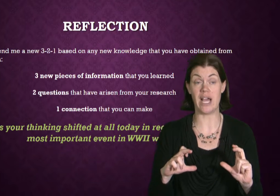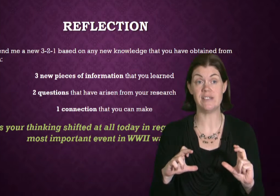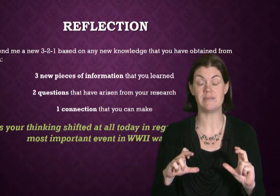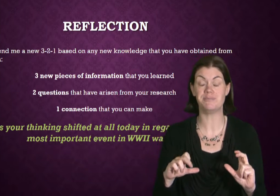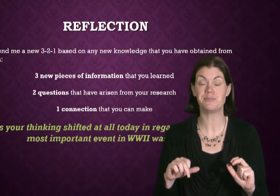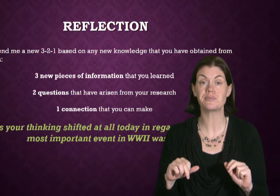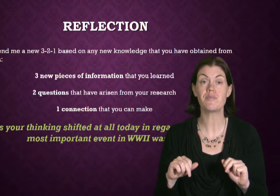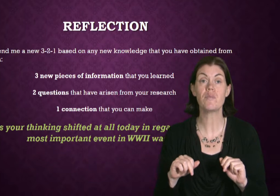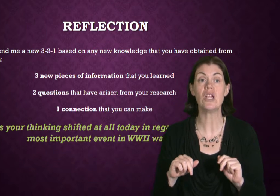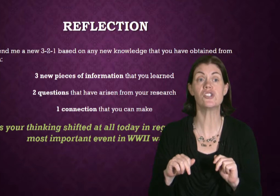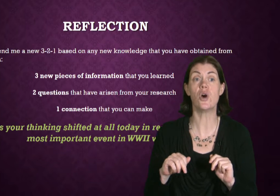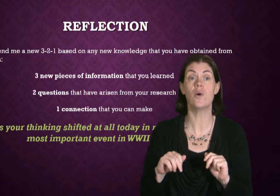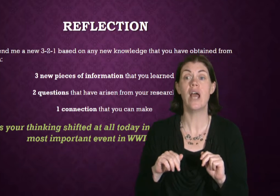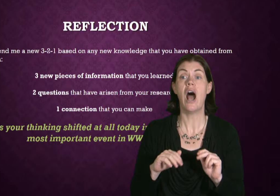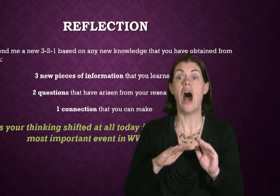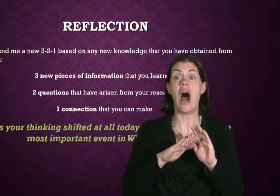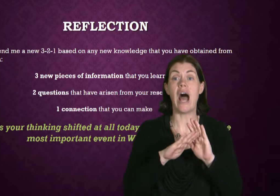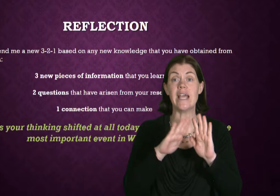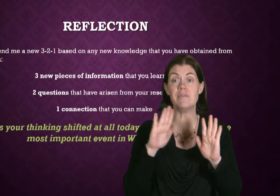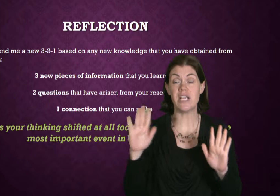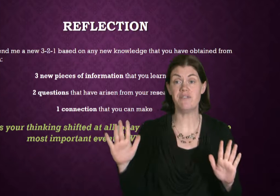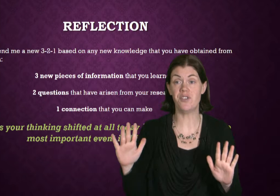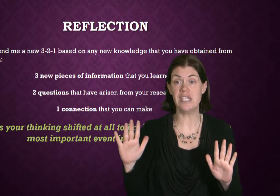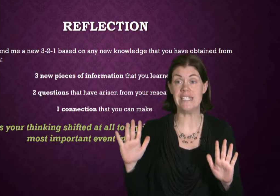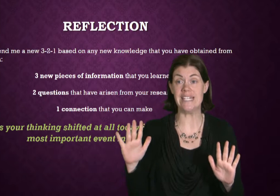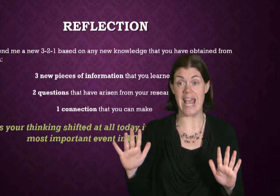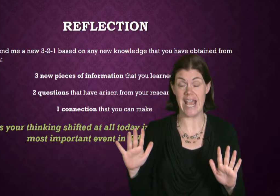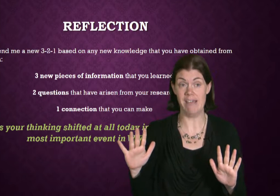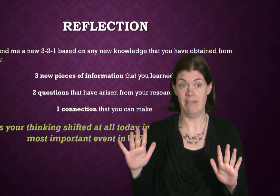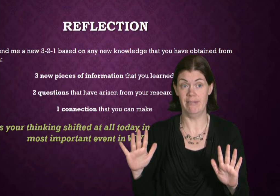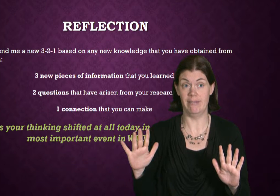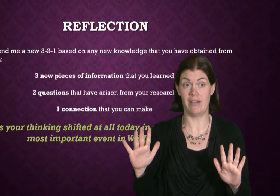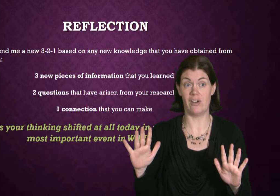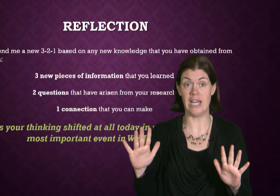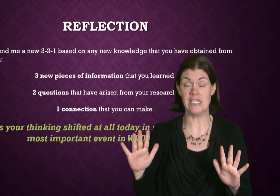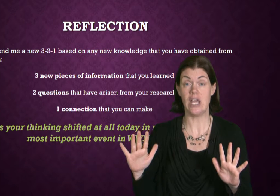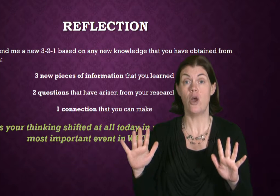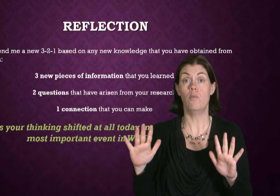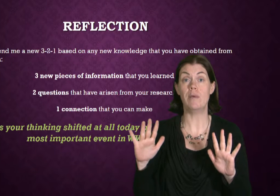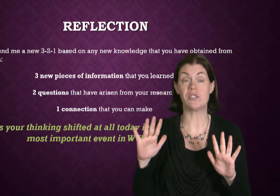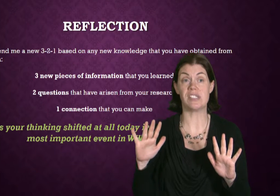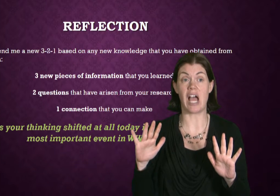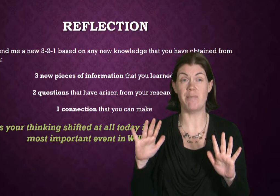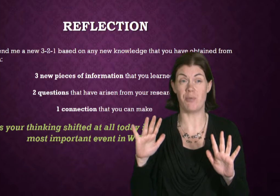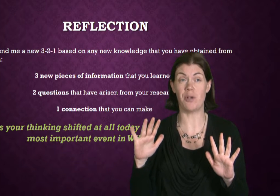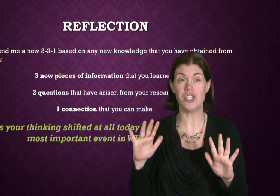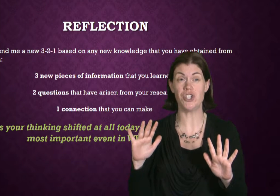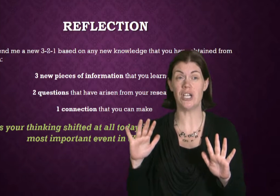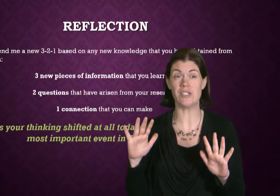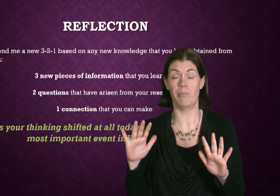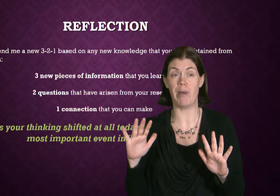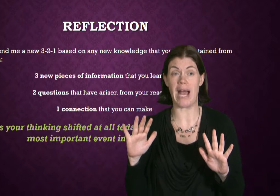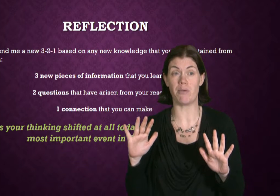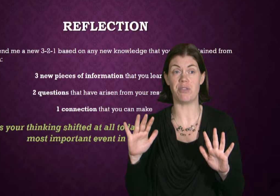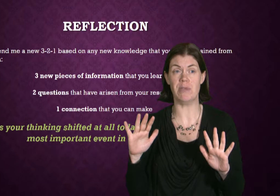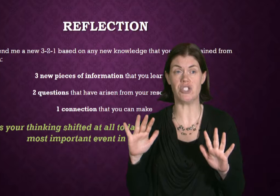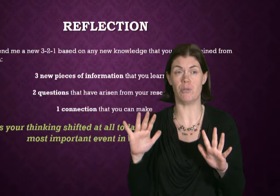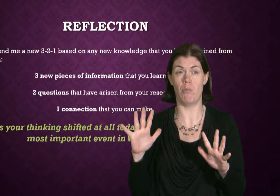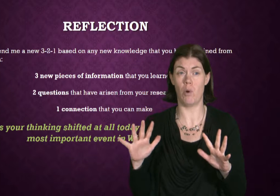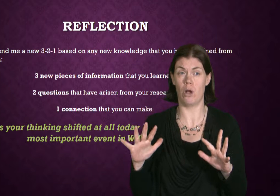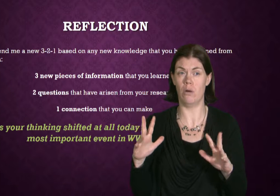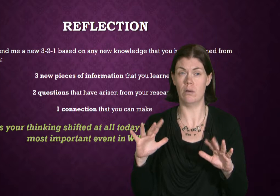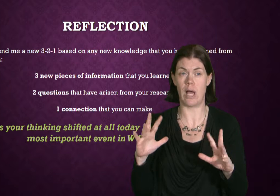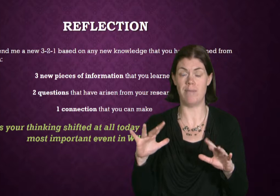right, you guys. So I am done for the day. All right. I'm pretty sure you guys are back with